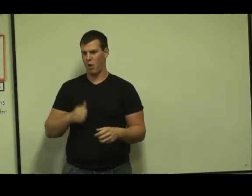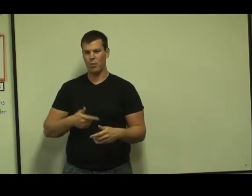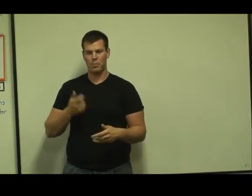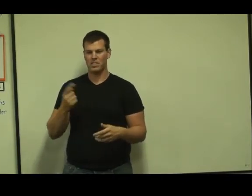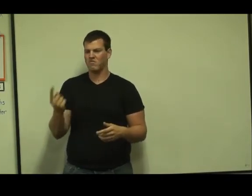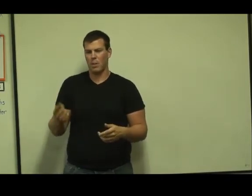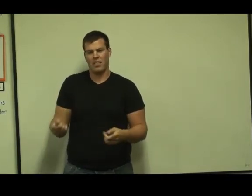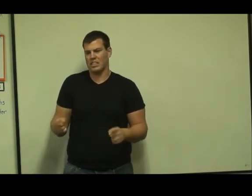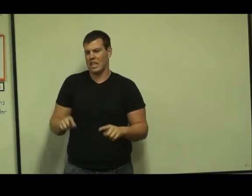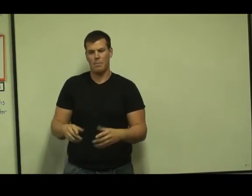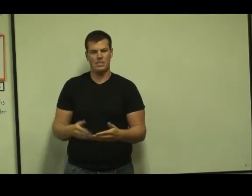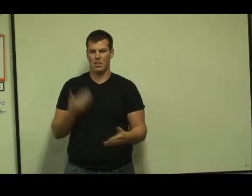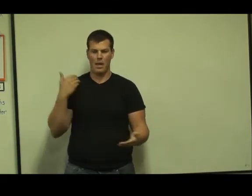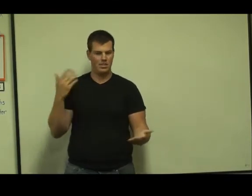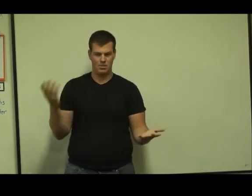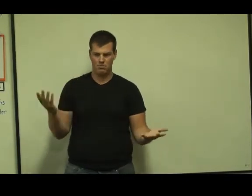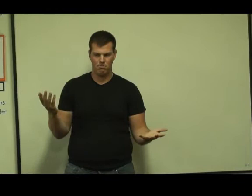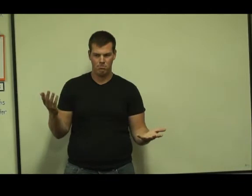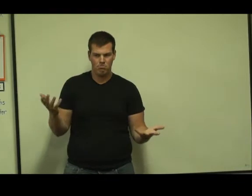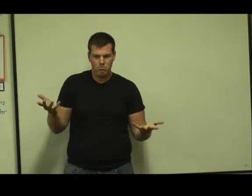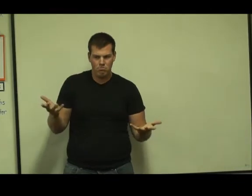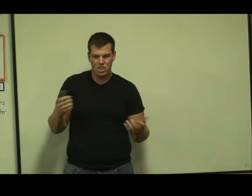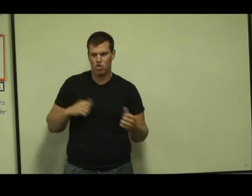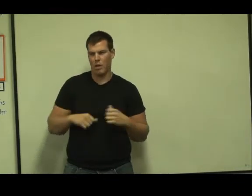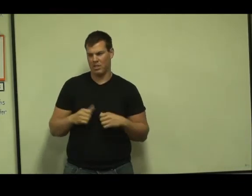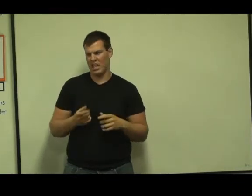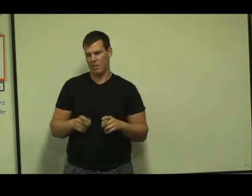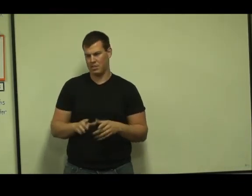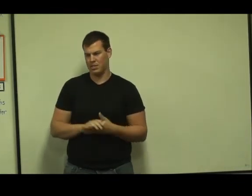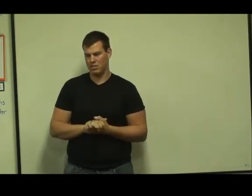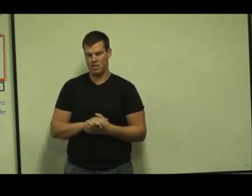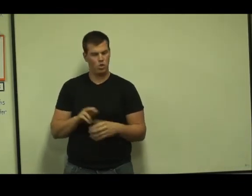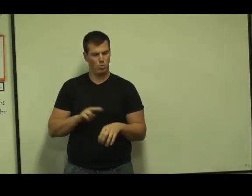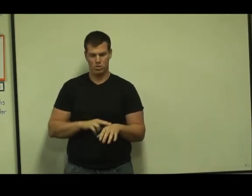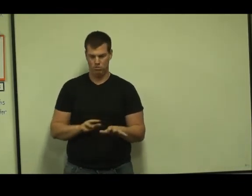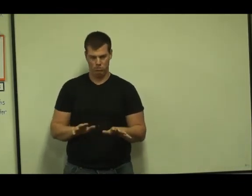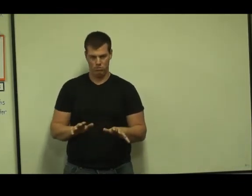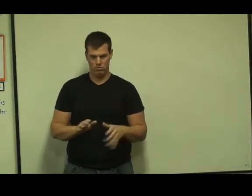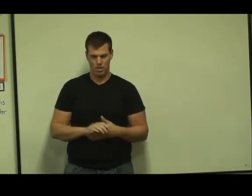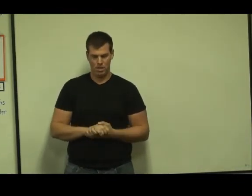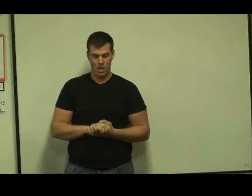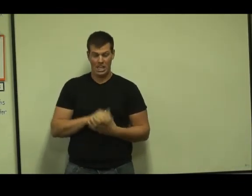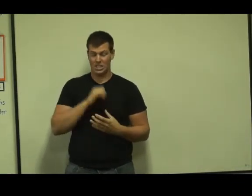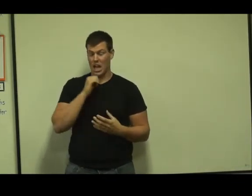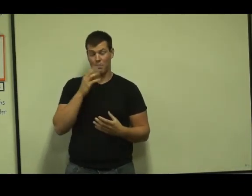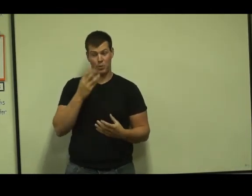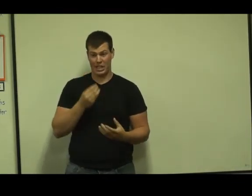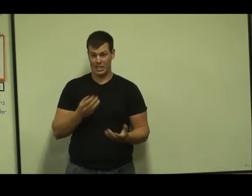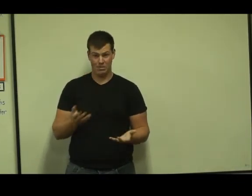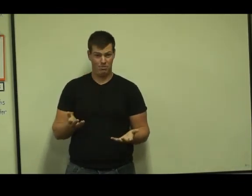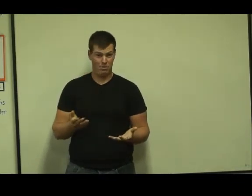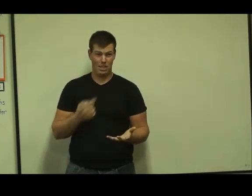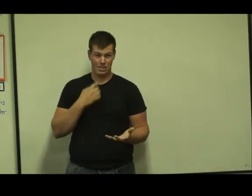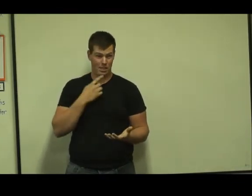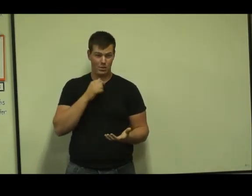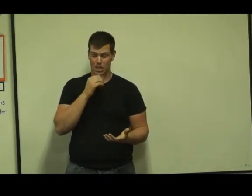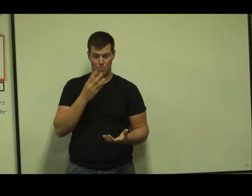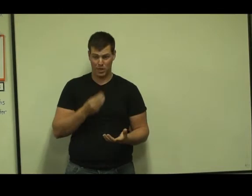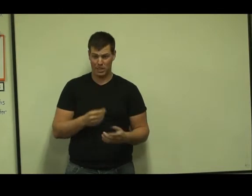probably because something that's happening in the pain. It's trouble that happens, it's normal. It's not pretty. I can tell you it's not pretty,